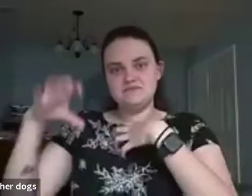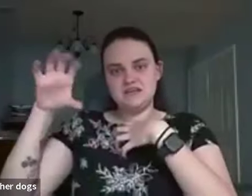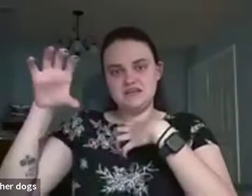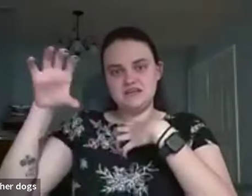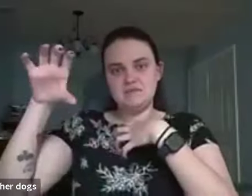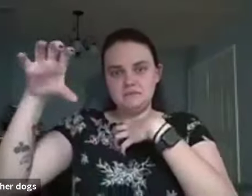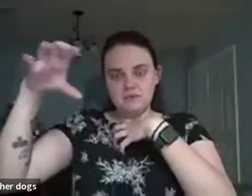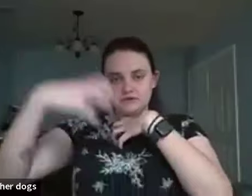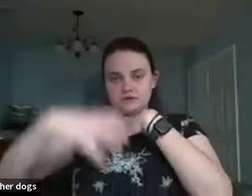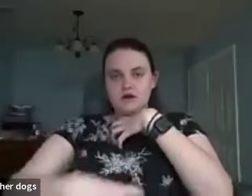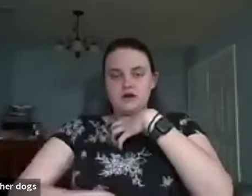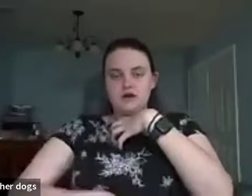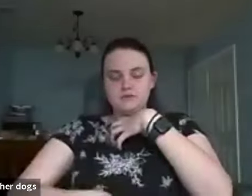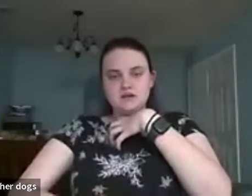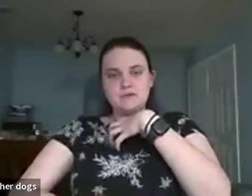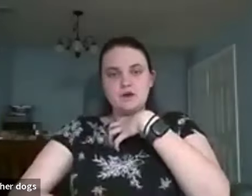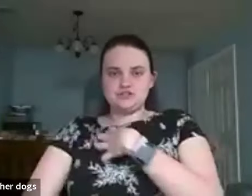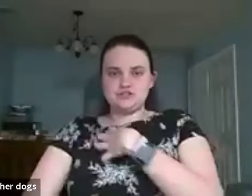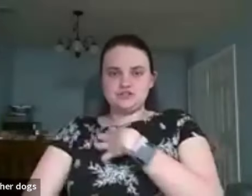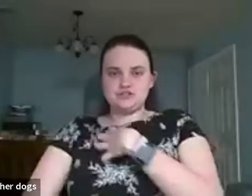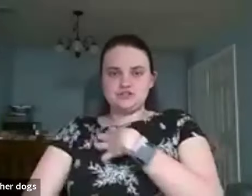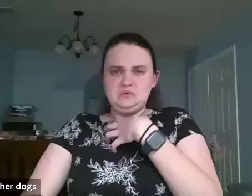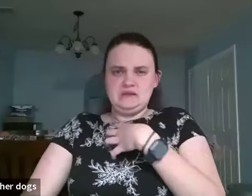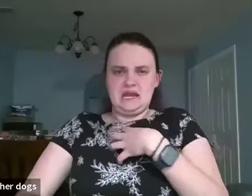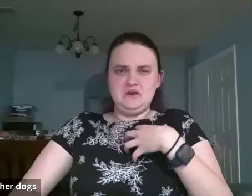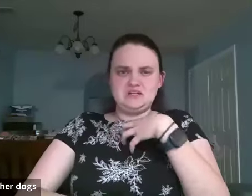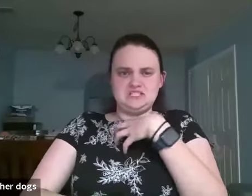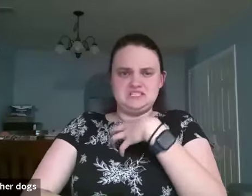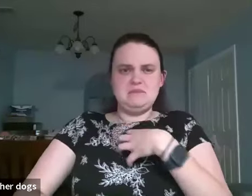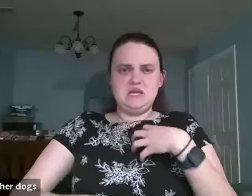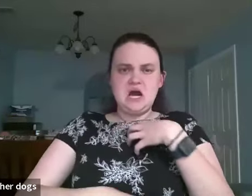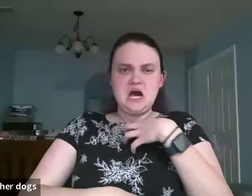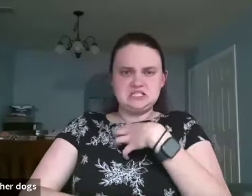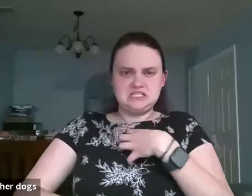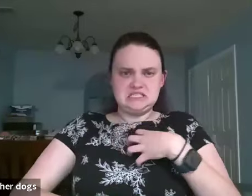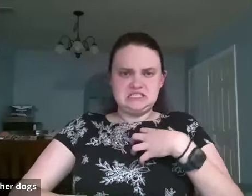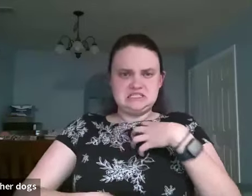same thing, but with your non-dominant on your stomach. Ooh, like I'm nauseous. That made me nauseous.